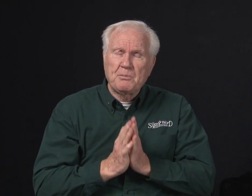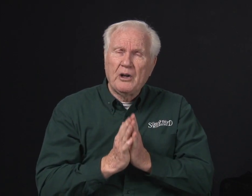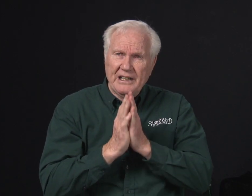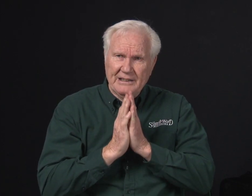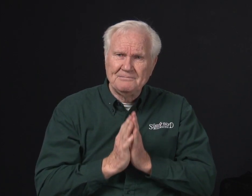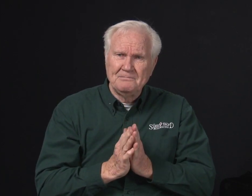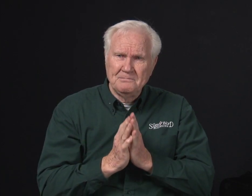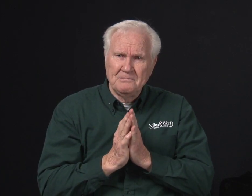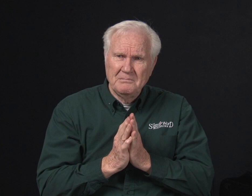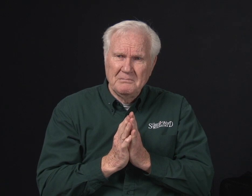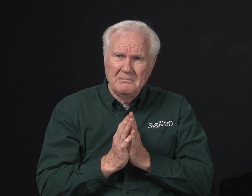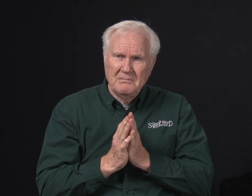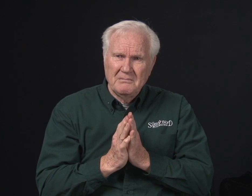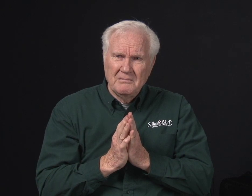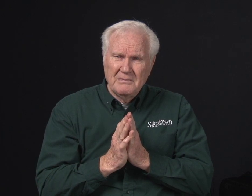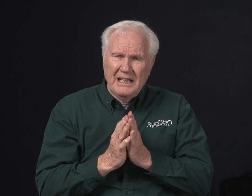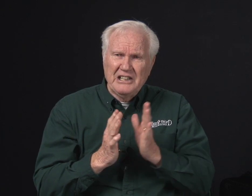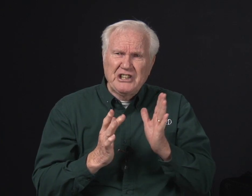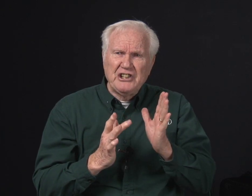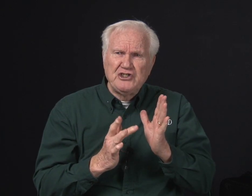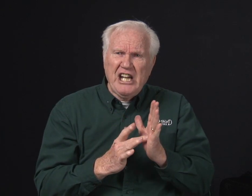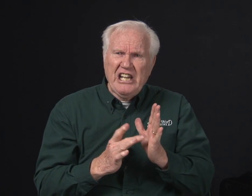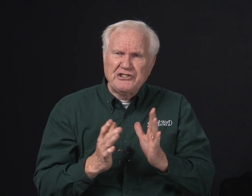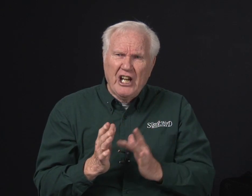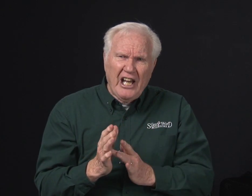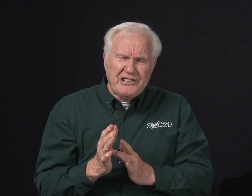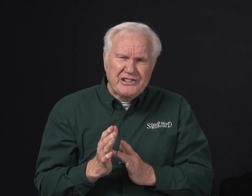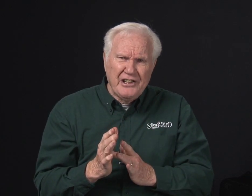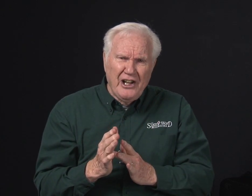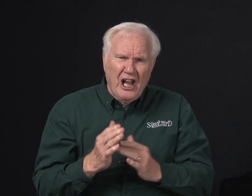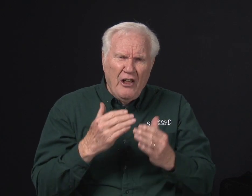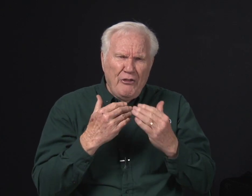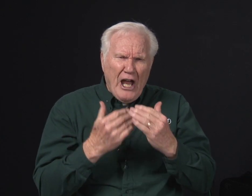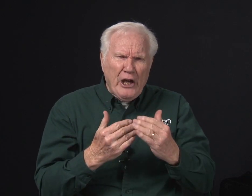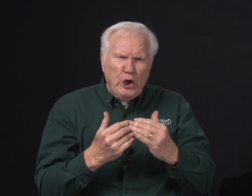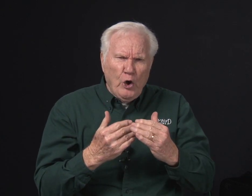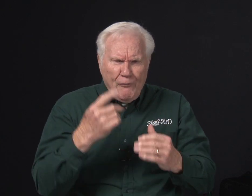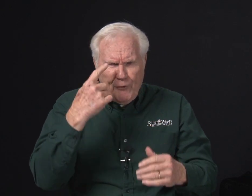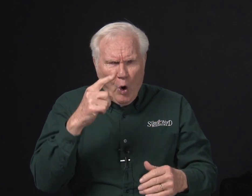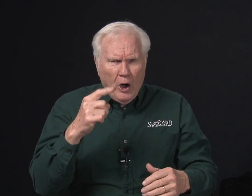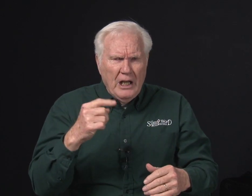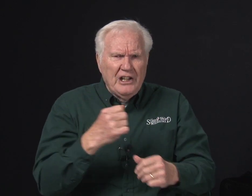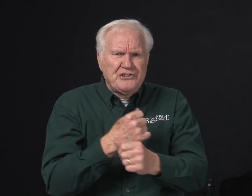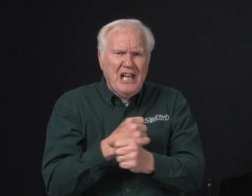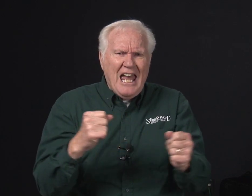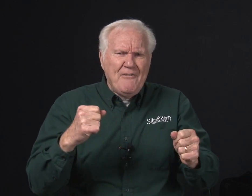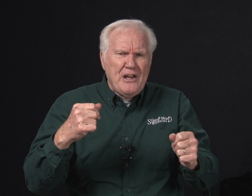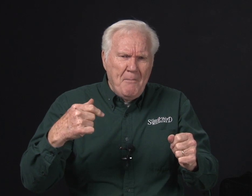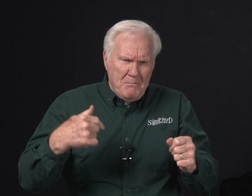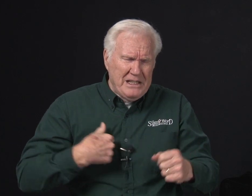praying. And he said, Jesus, thank you for saving